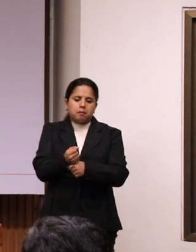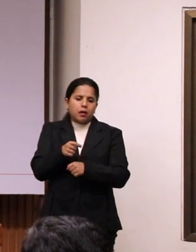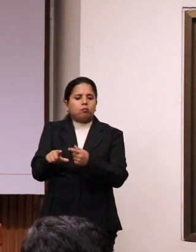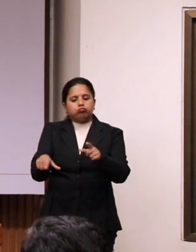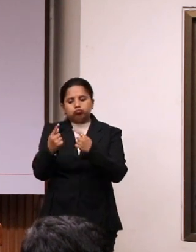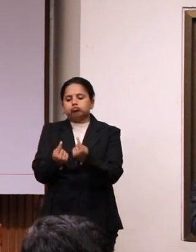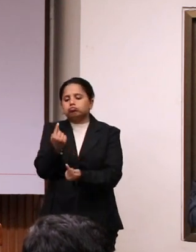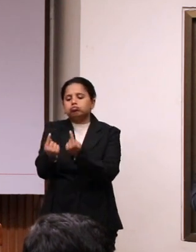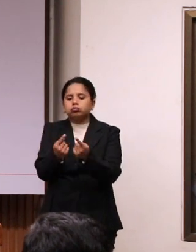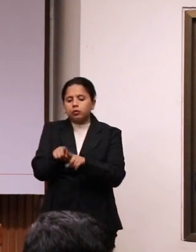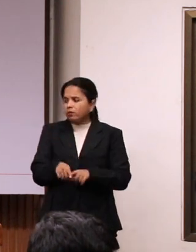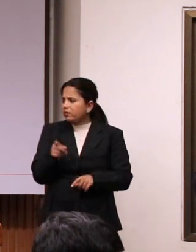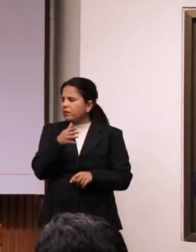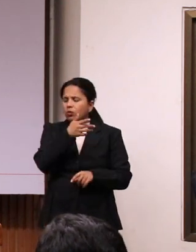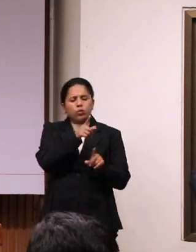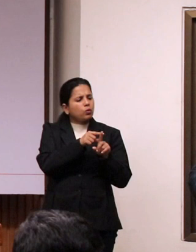planting trees?